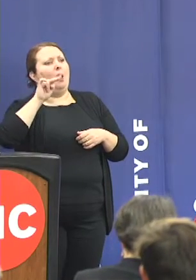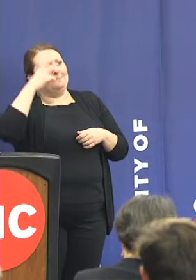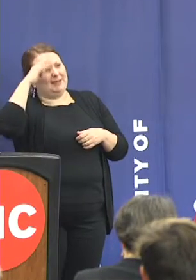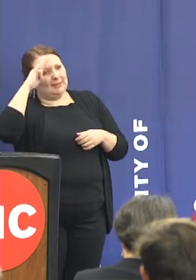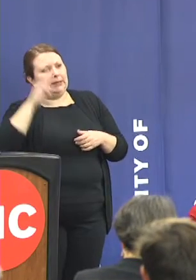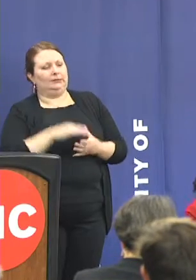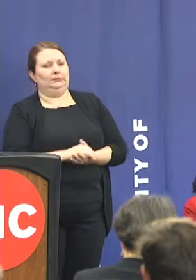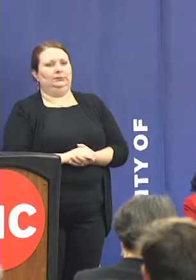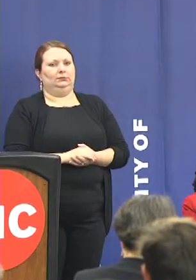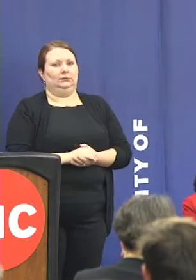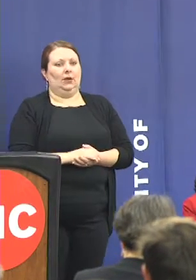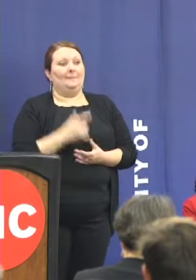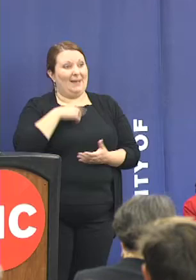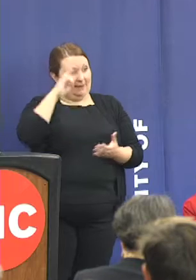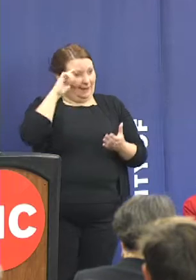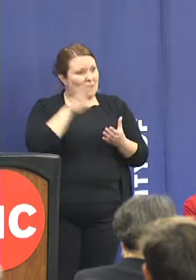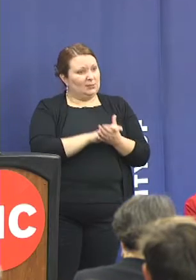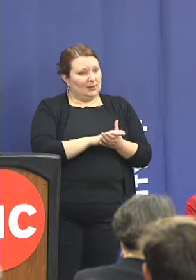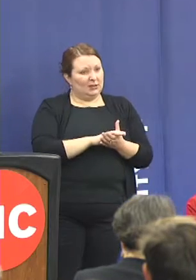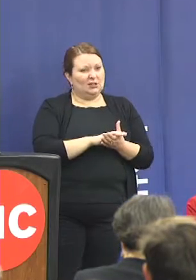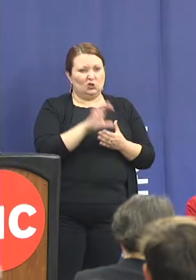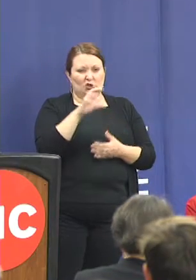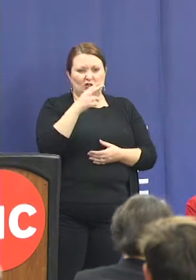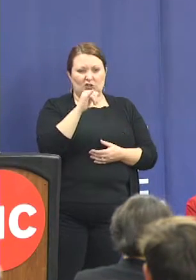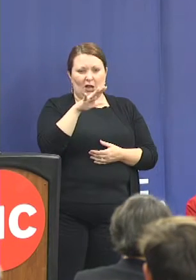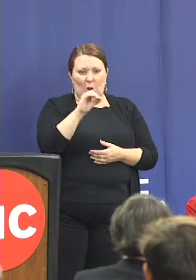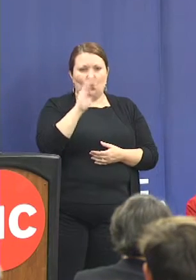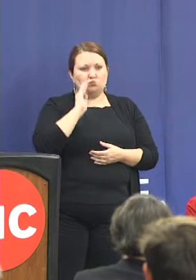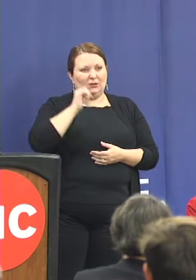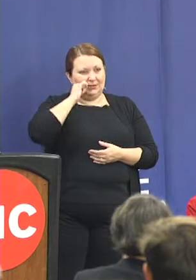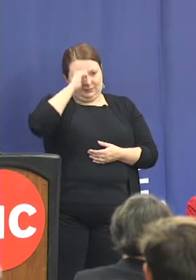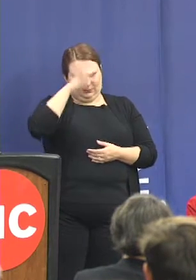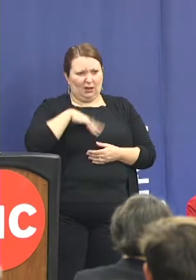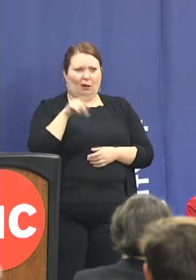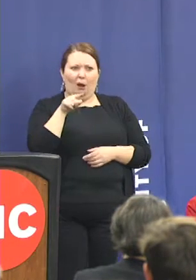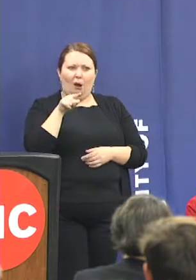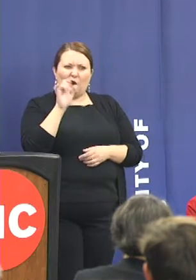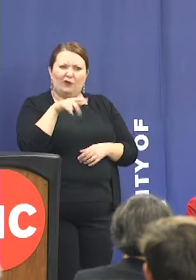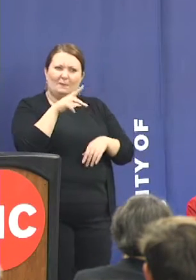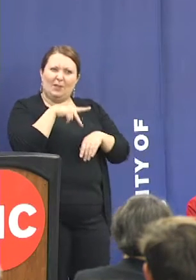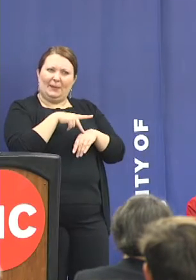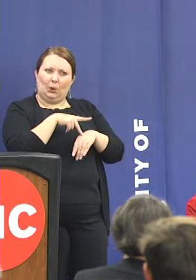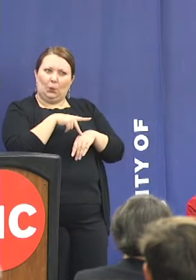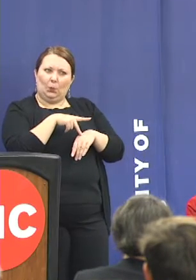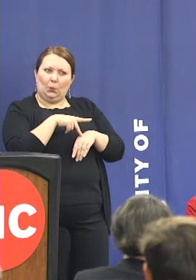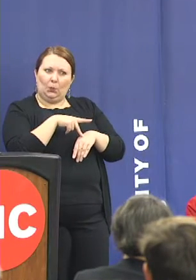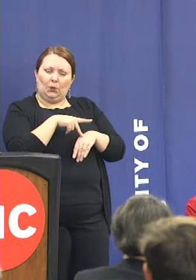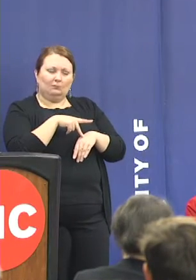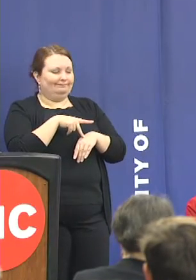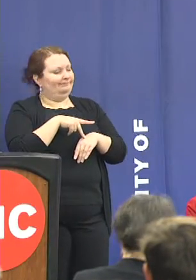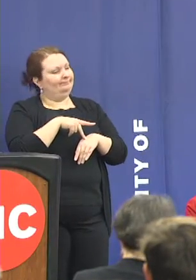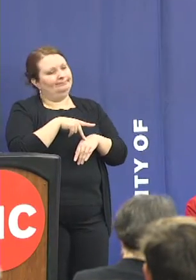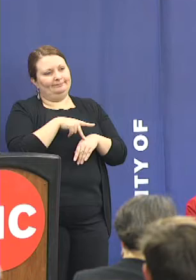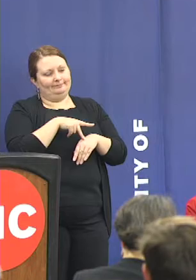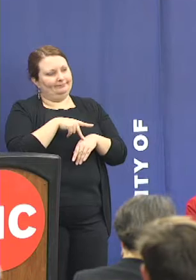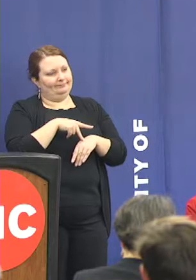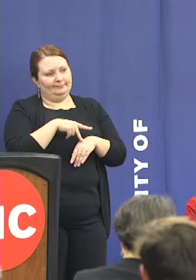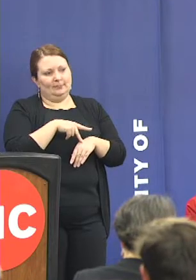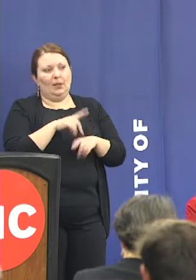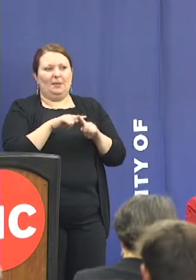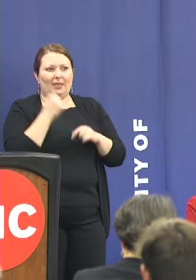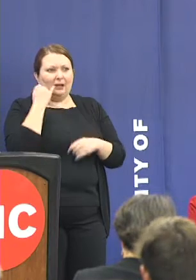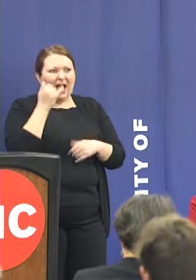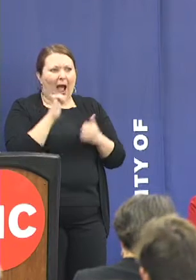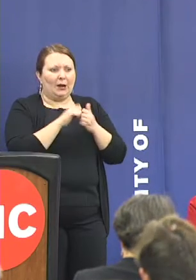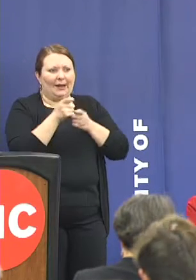right? My husband often, Chicano brown-skinned man, gets asked if he's Filipino, right? So this idea that one